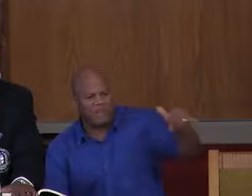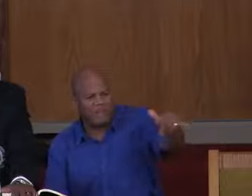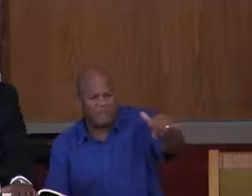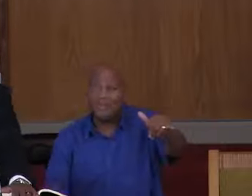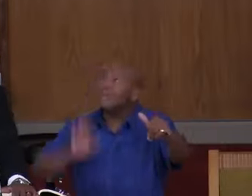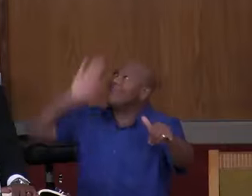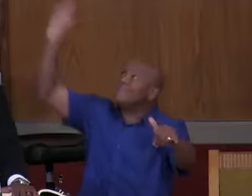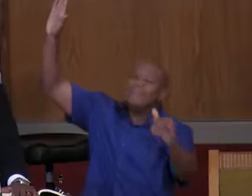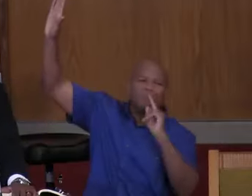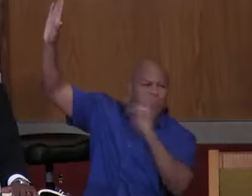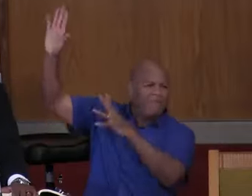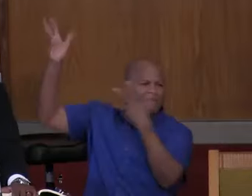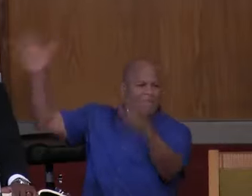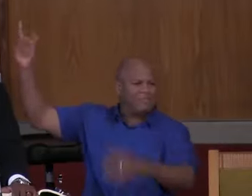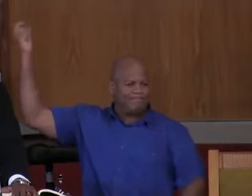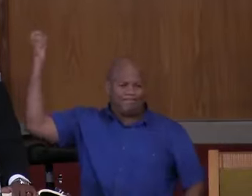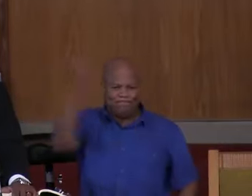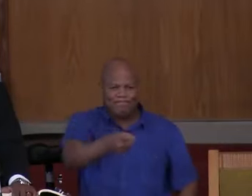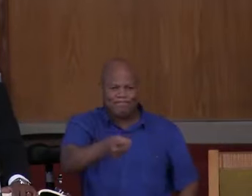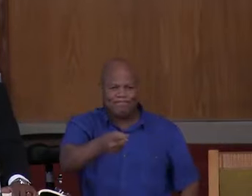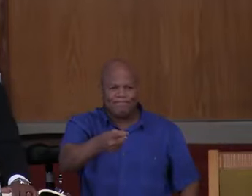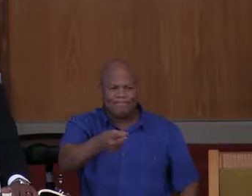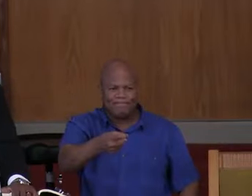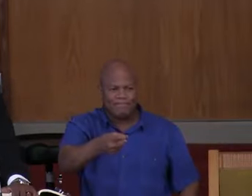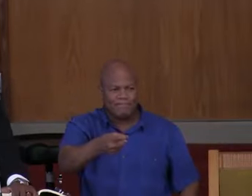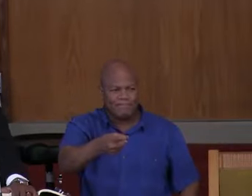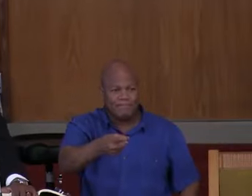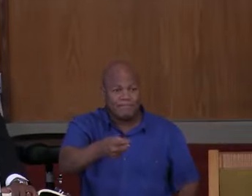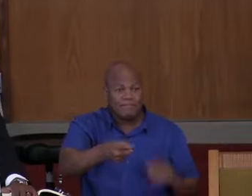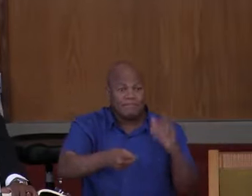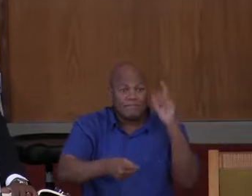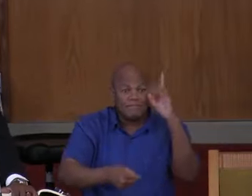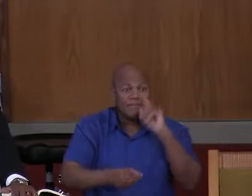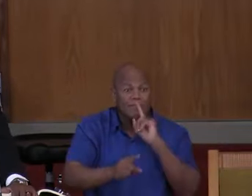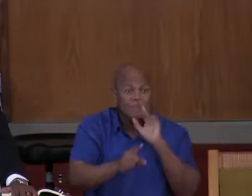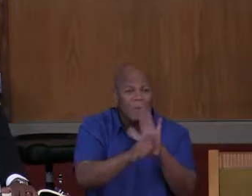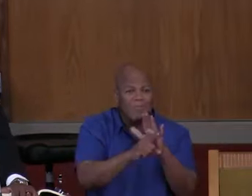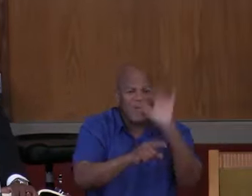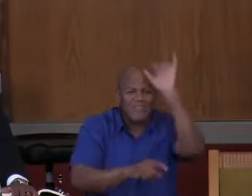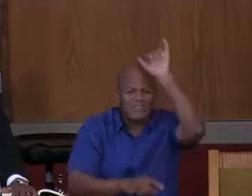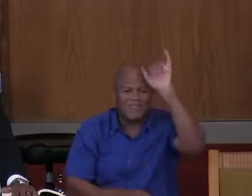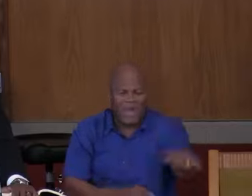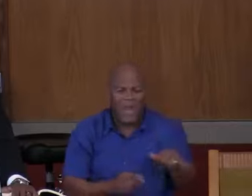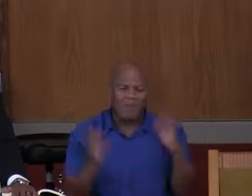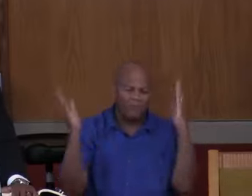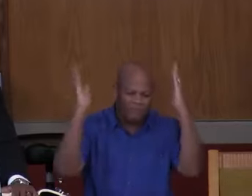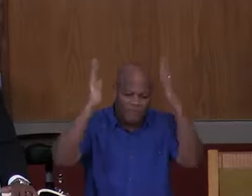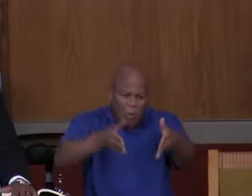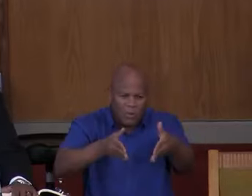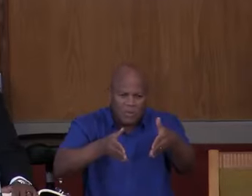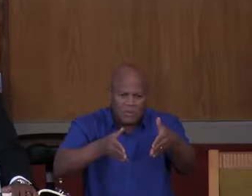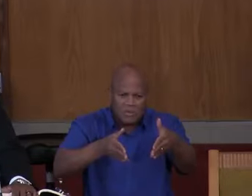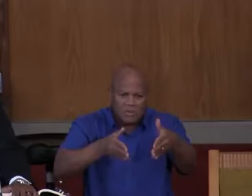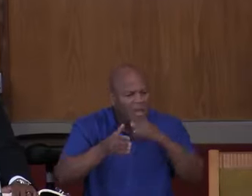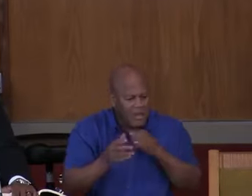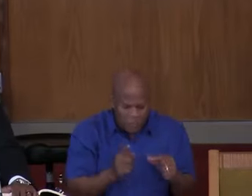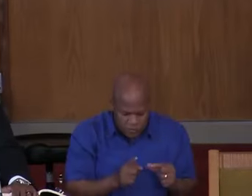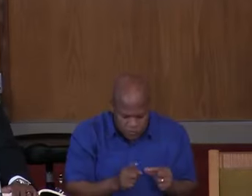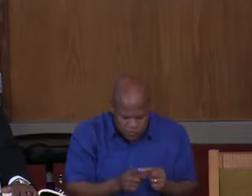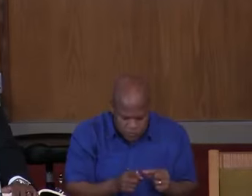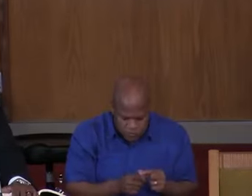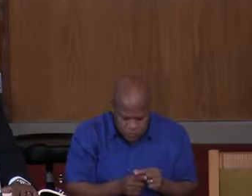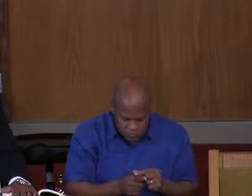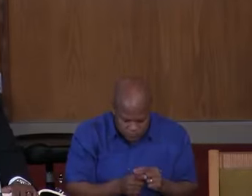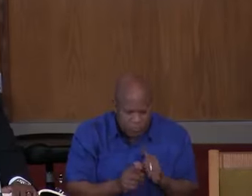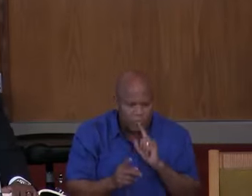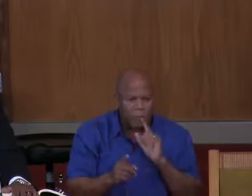word. Focus on the promise of God, not the problem. So often we get bogged down with the problem